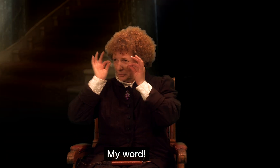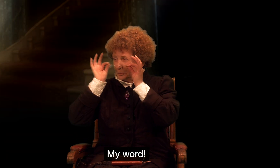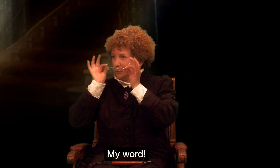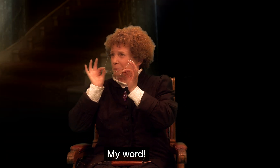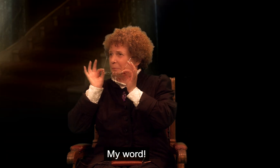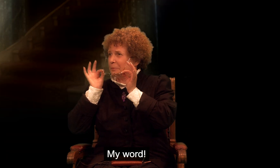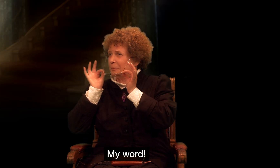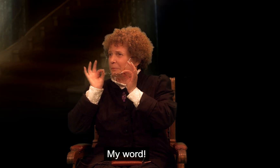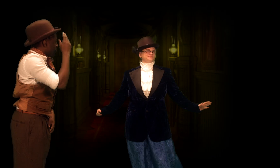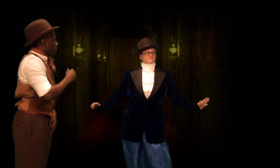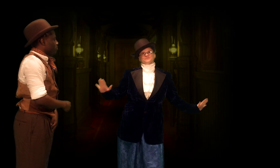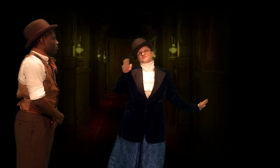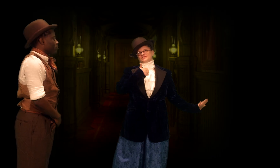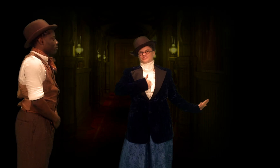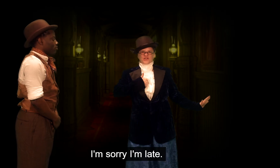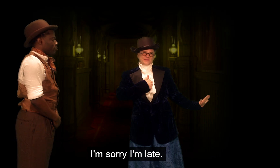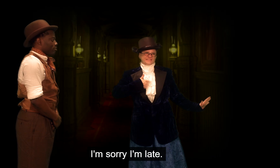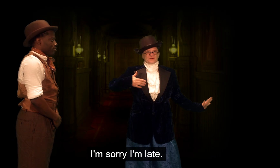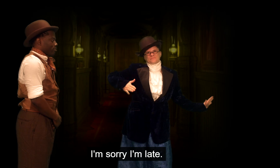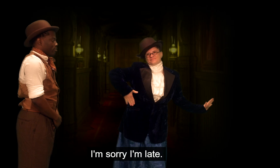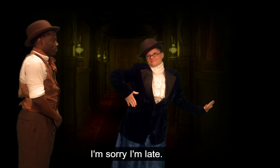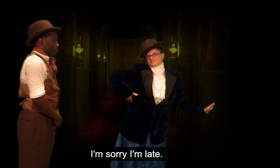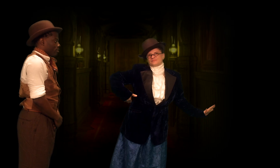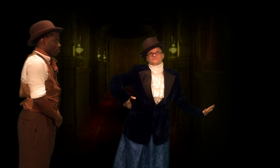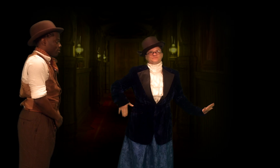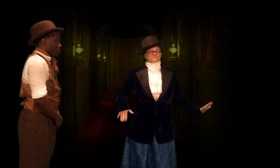My word. I'm sorry I'm late.